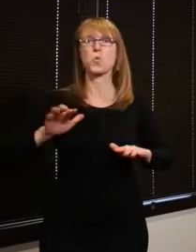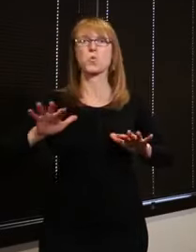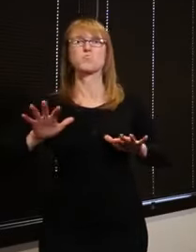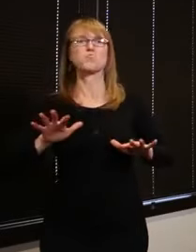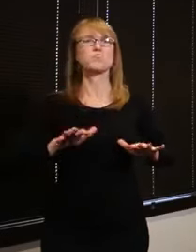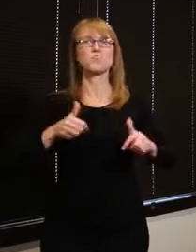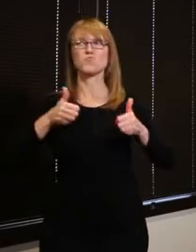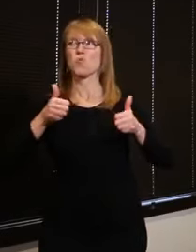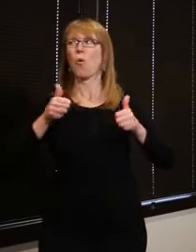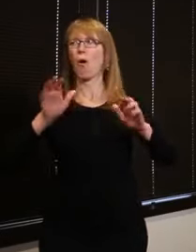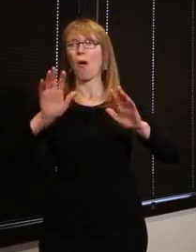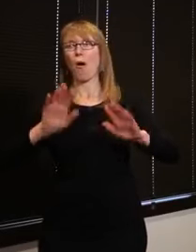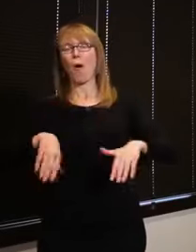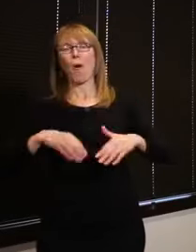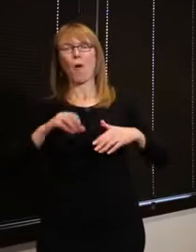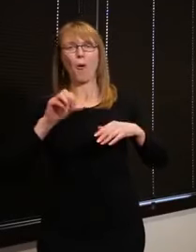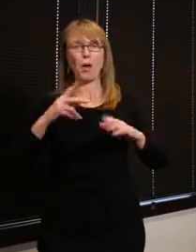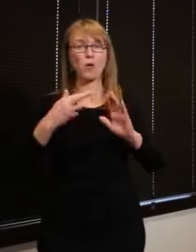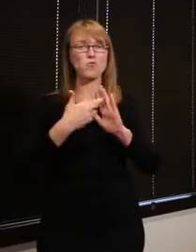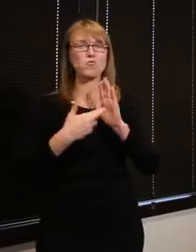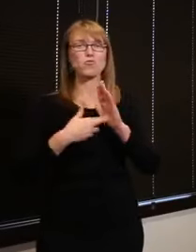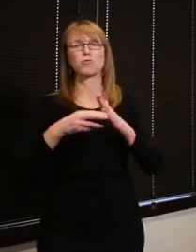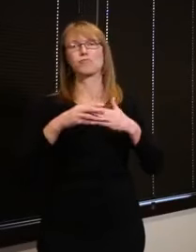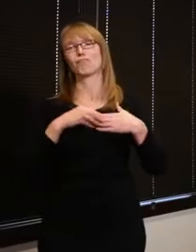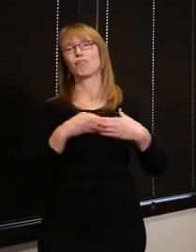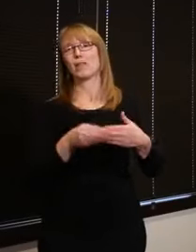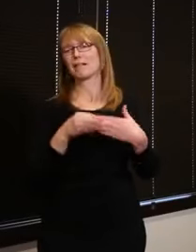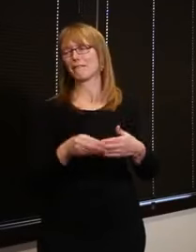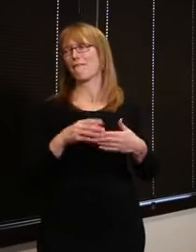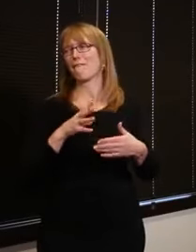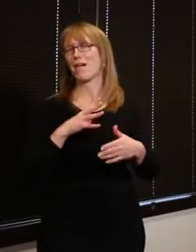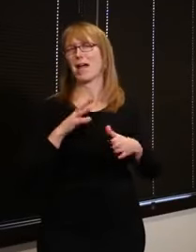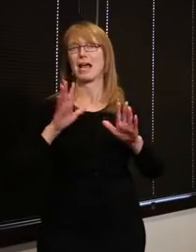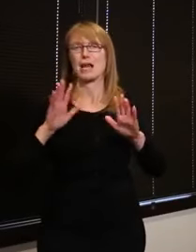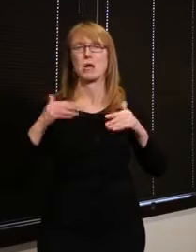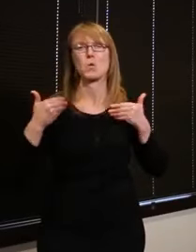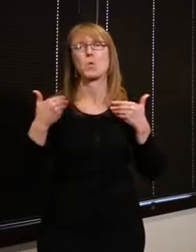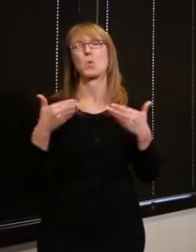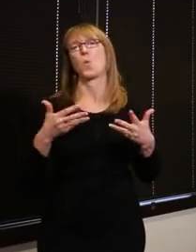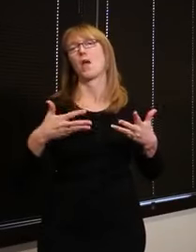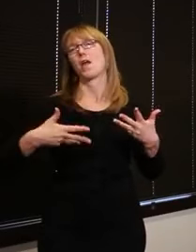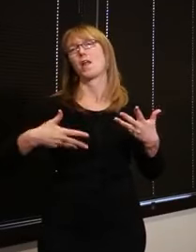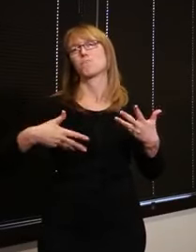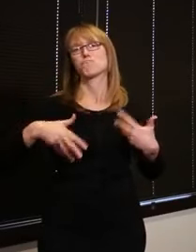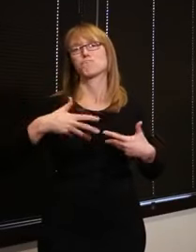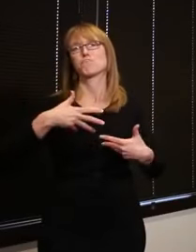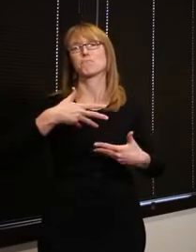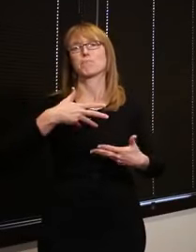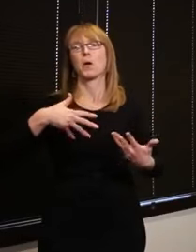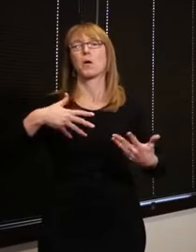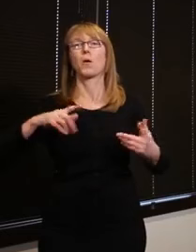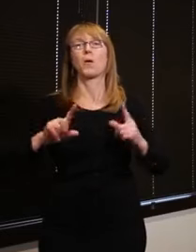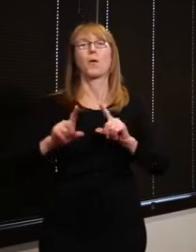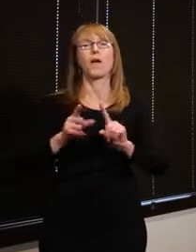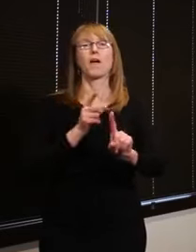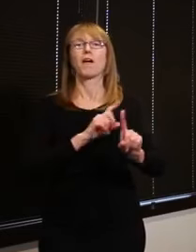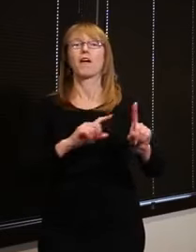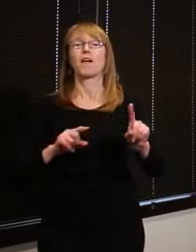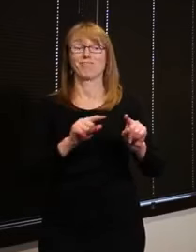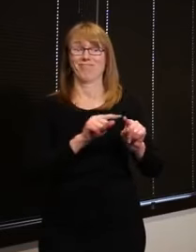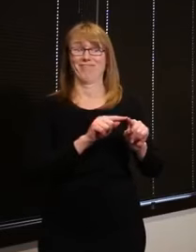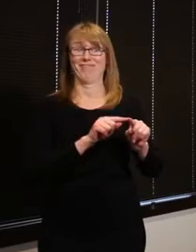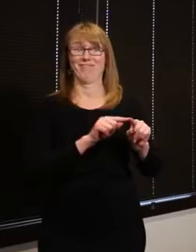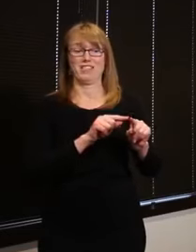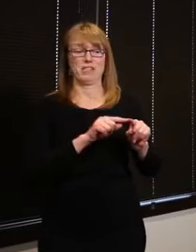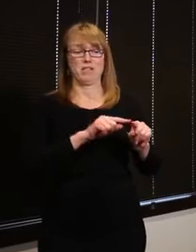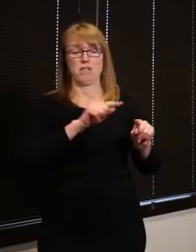our social distancing rules and our shelter in place. And what is not discussed as much is that second wave